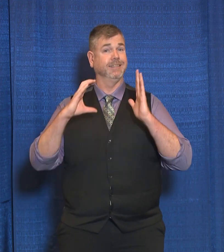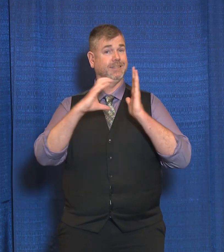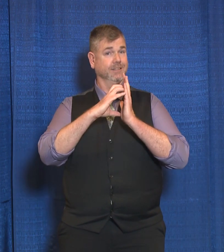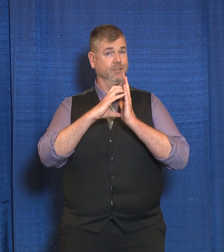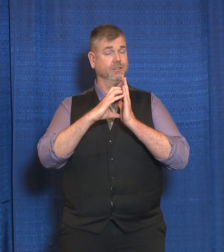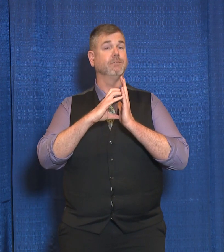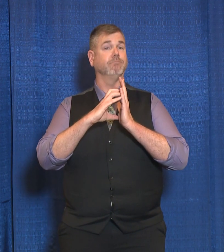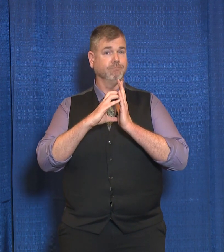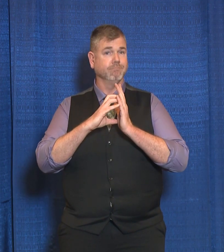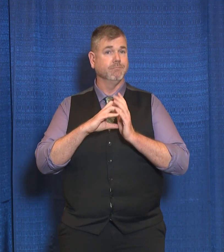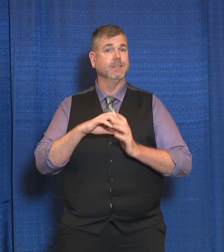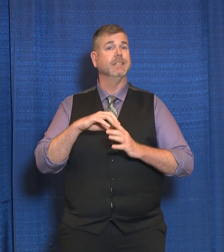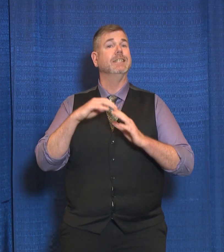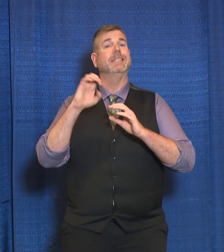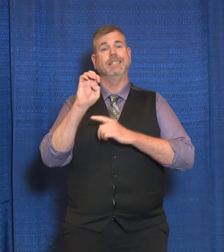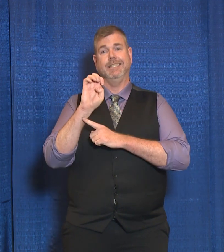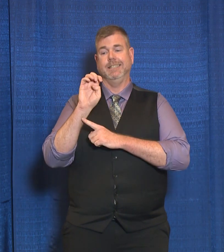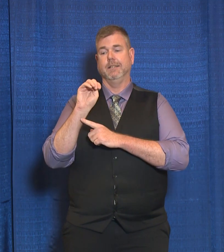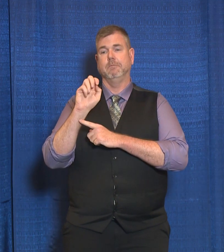Email address and phone number.